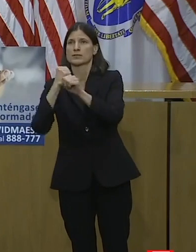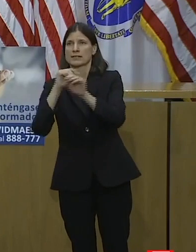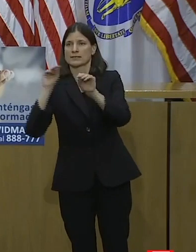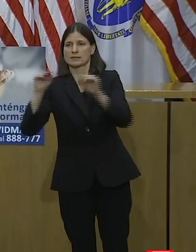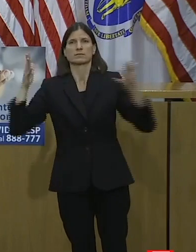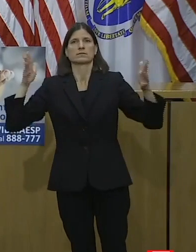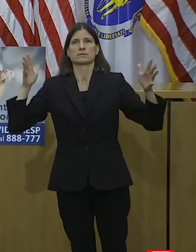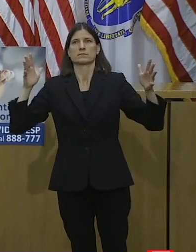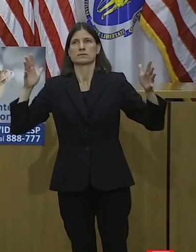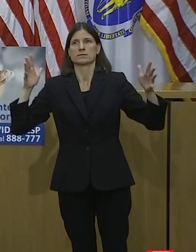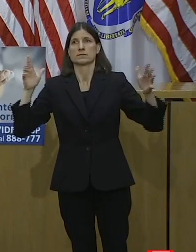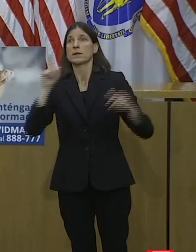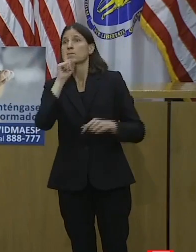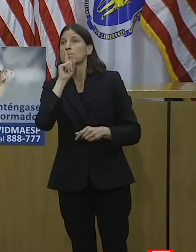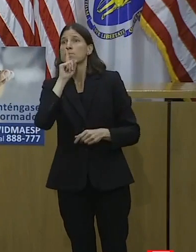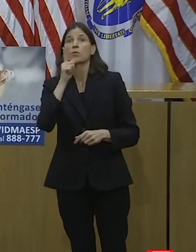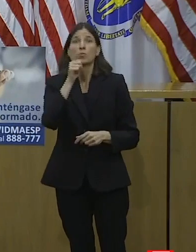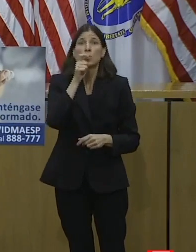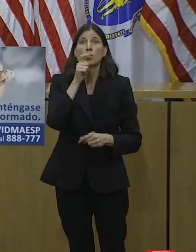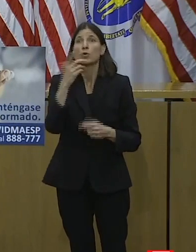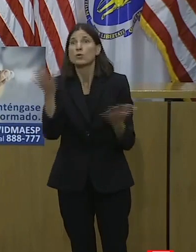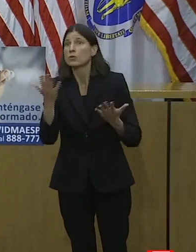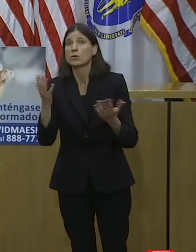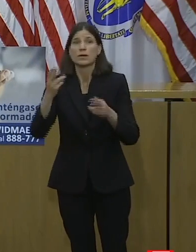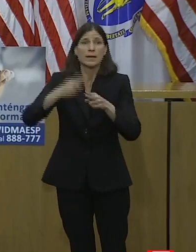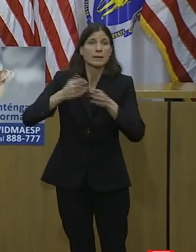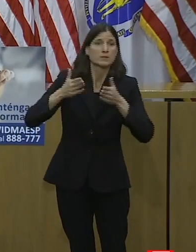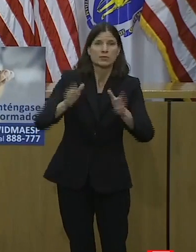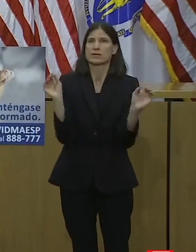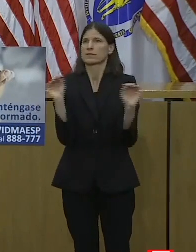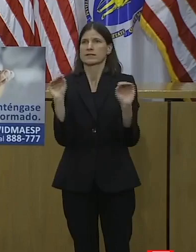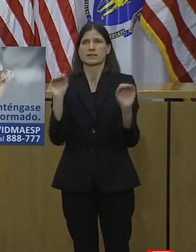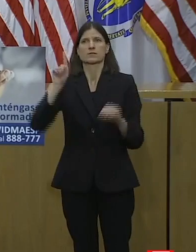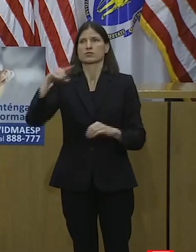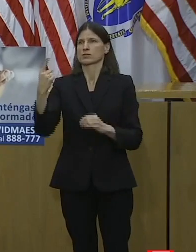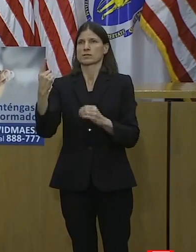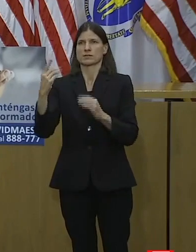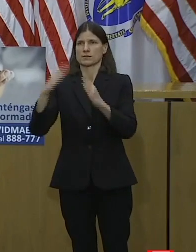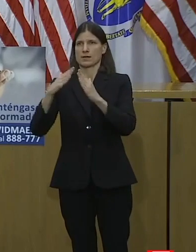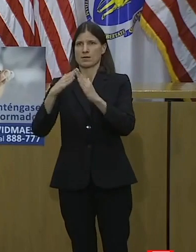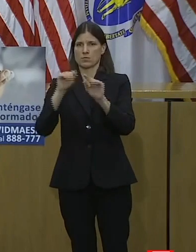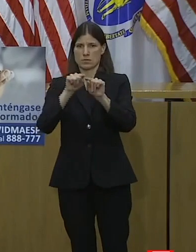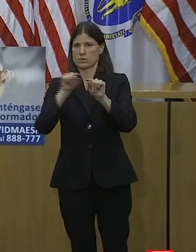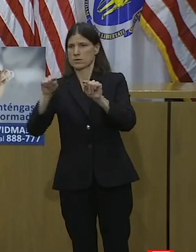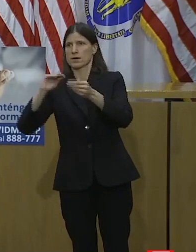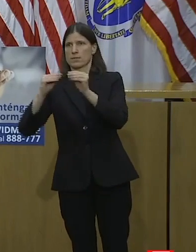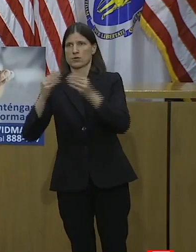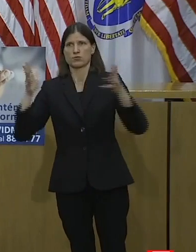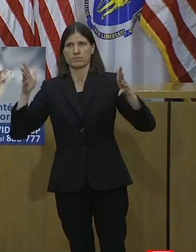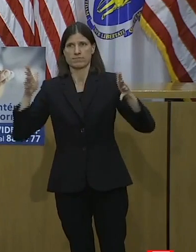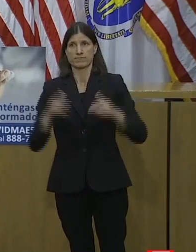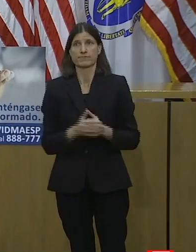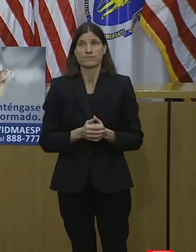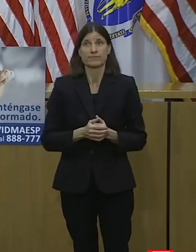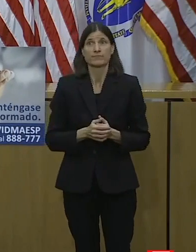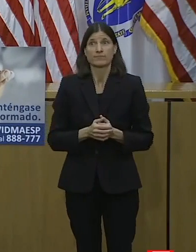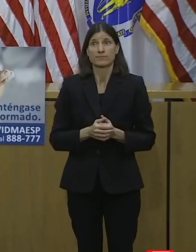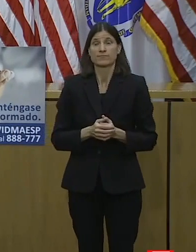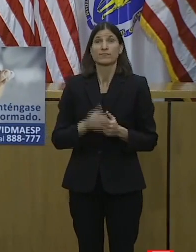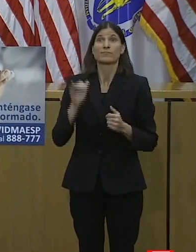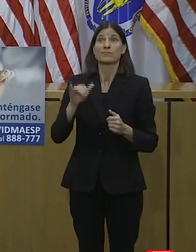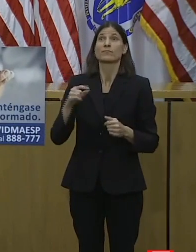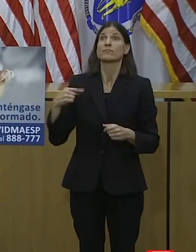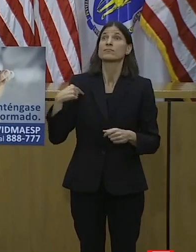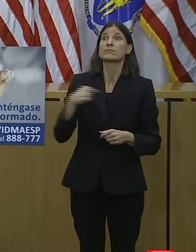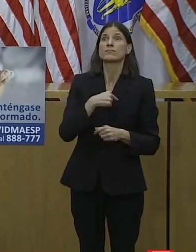for themselves the impact of the illness and death on communities of color. We've acknowledged that this information